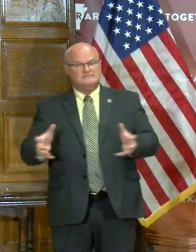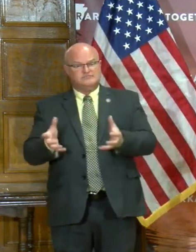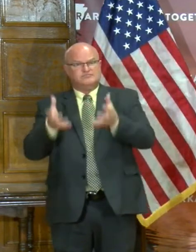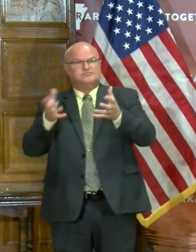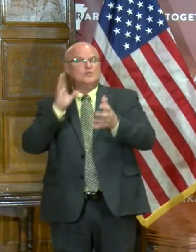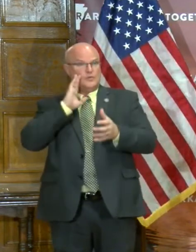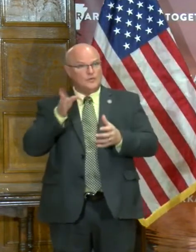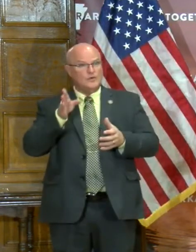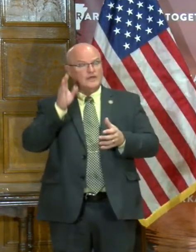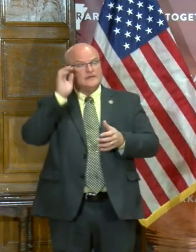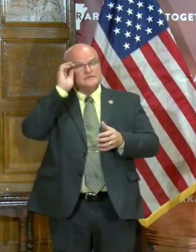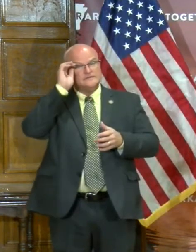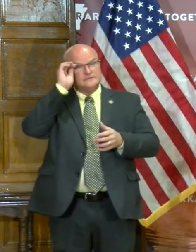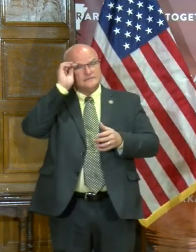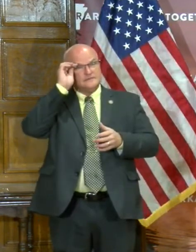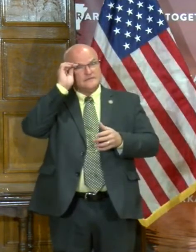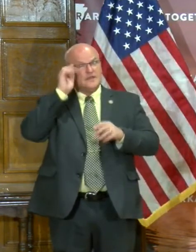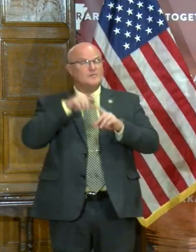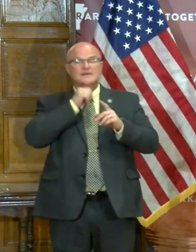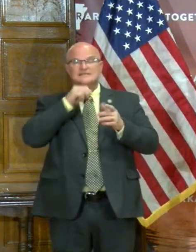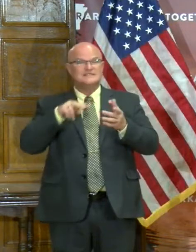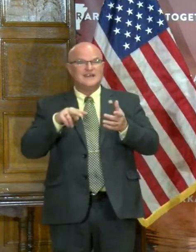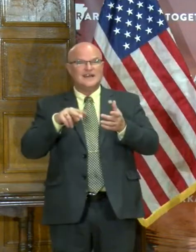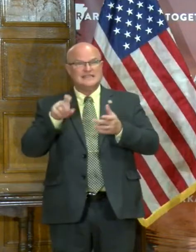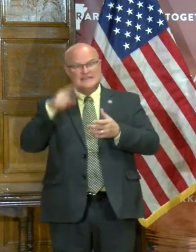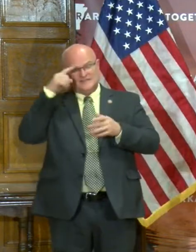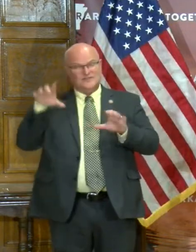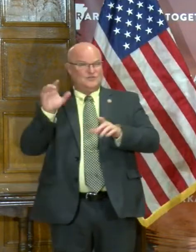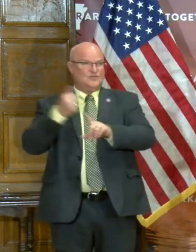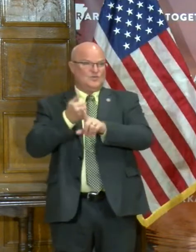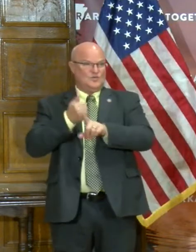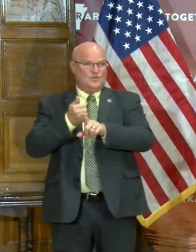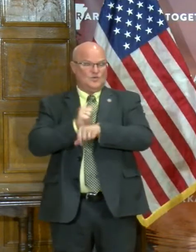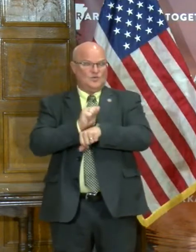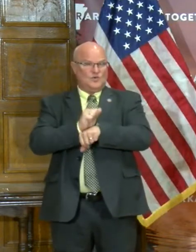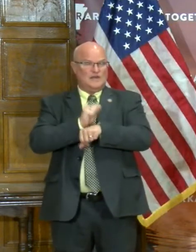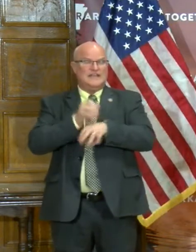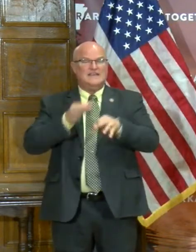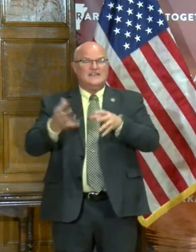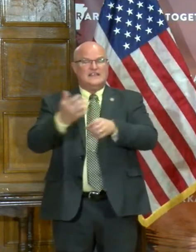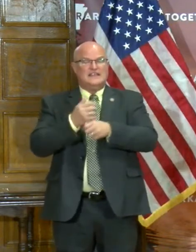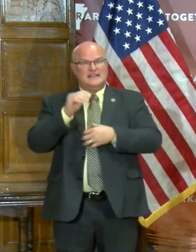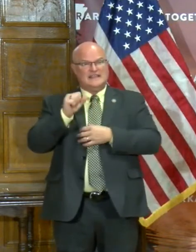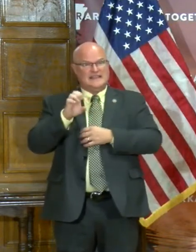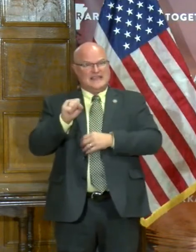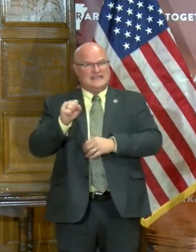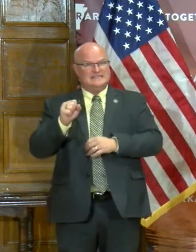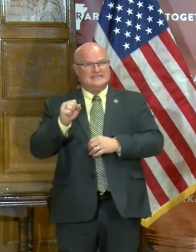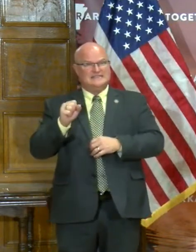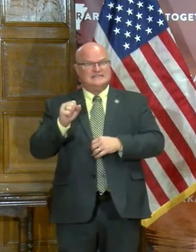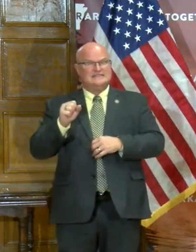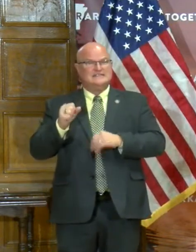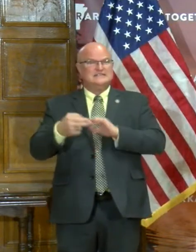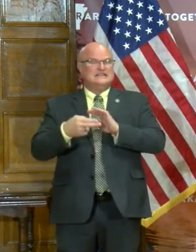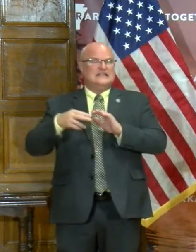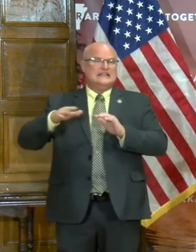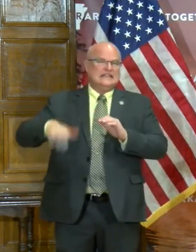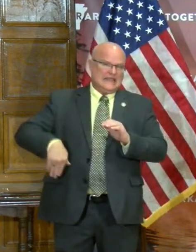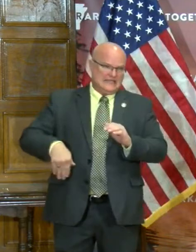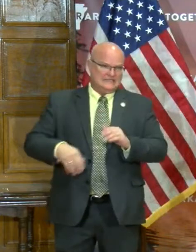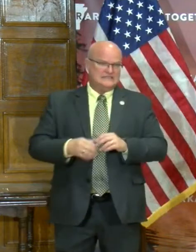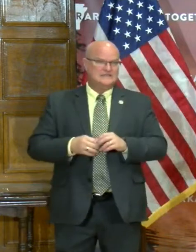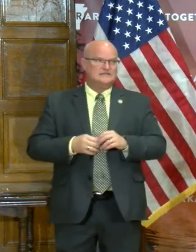up, we will, but it's not meaningful for them to do the work if they're getting those cases assigned to them with such